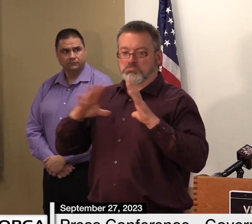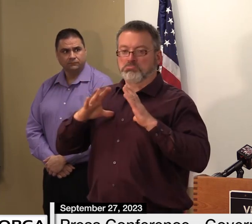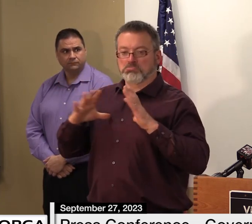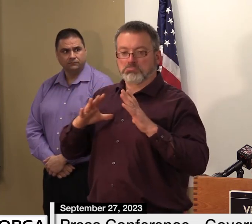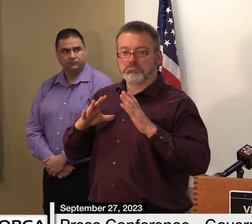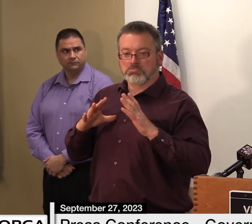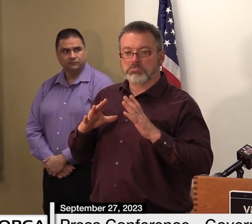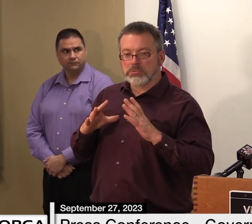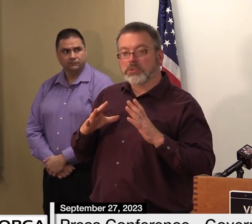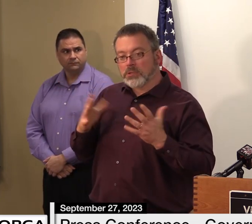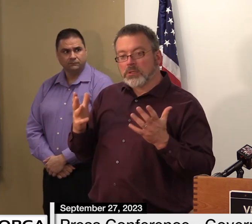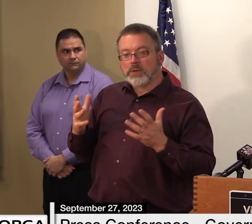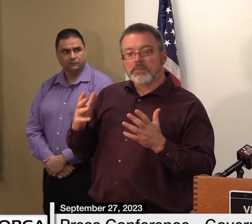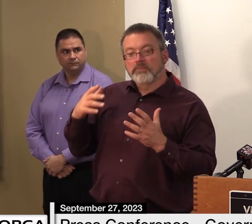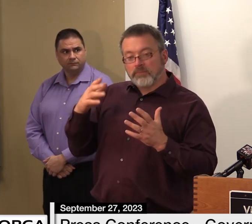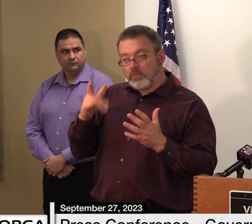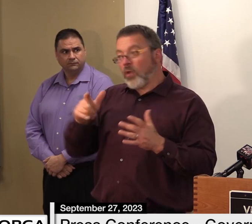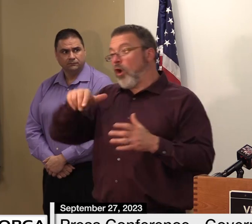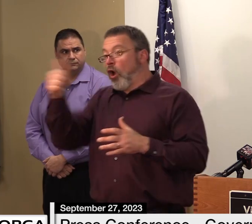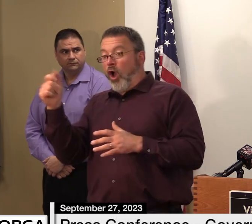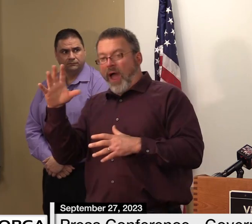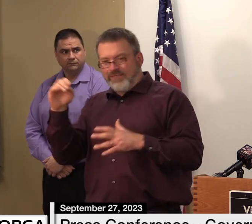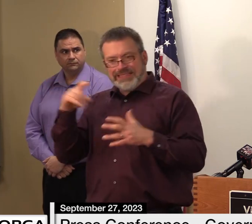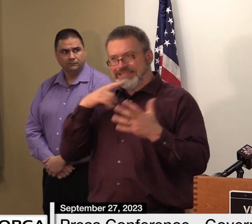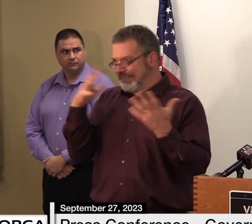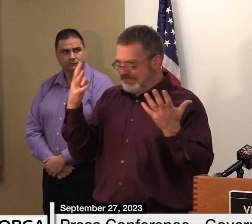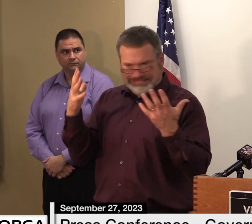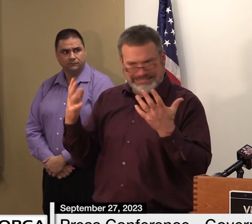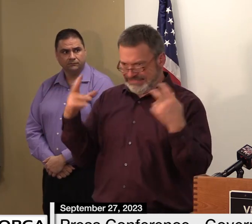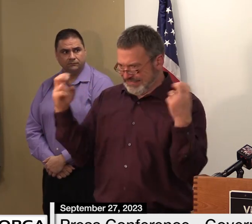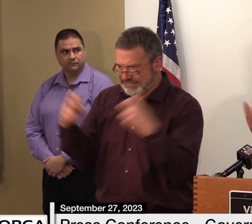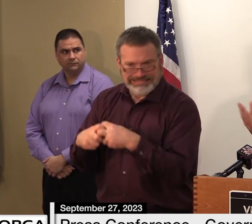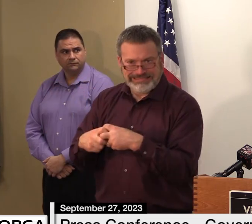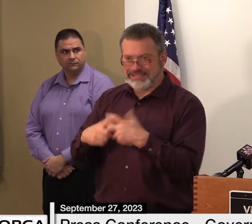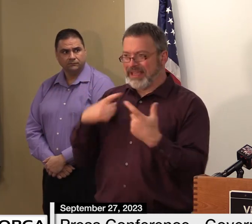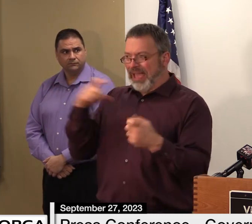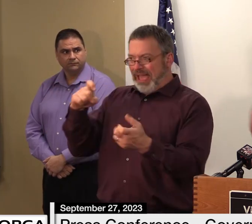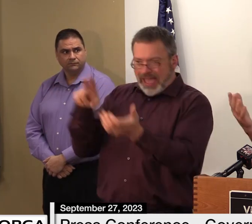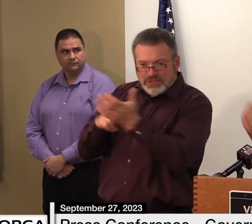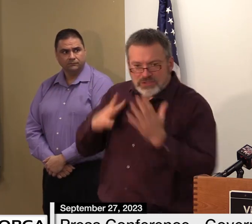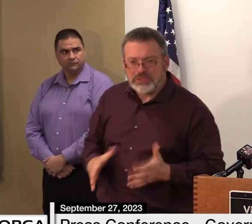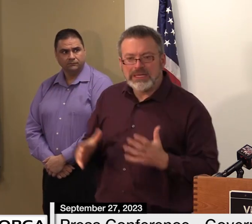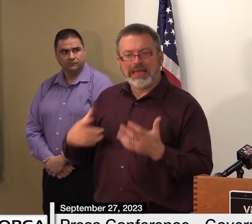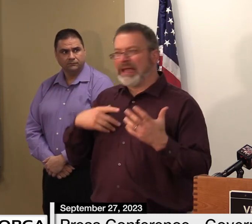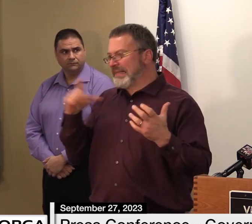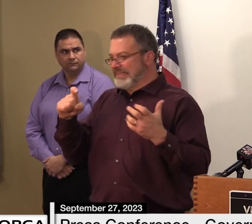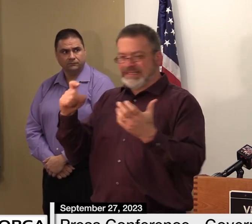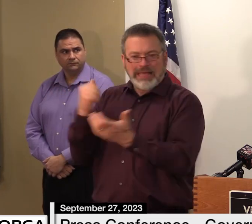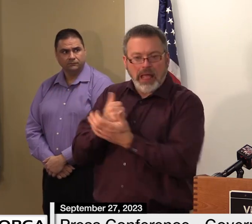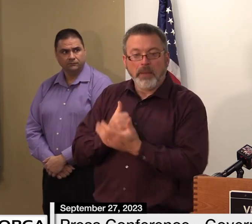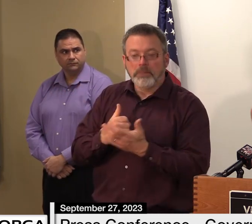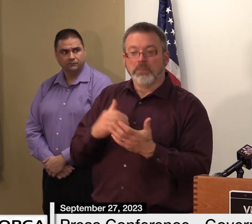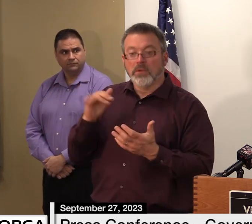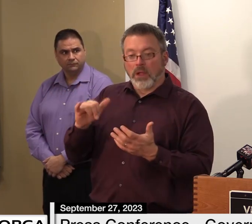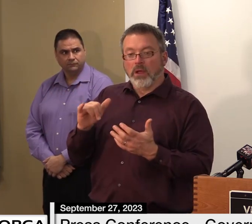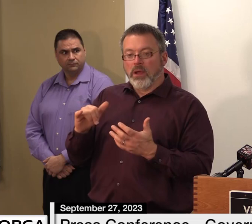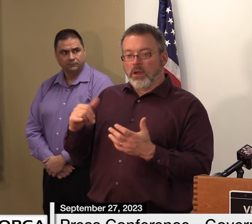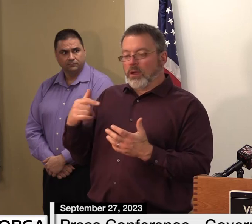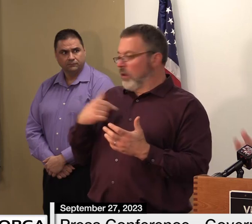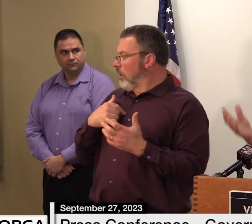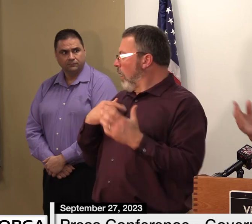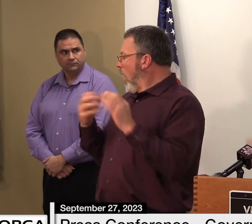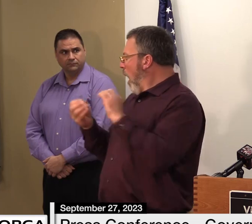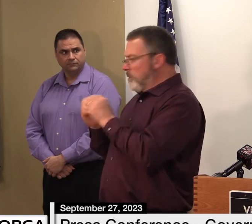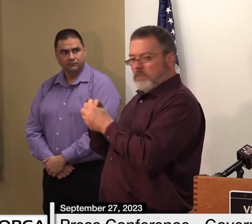So that's what we're trying to determine. And if we, when we have that number, we'll be conferring with both